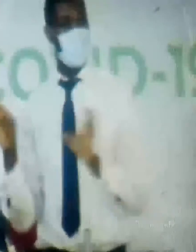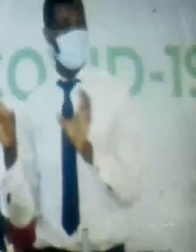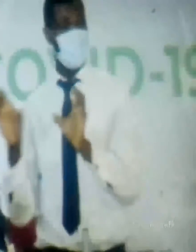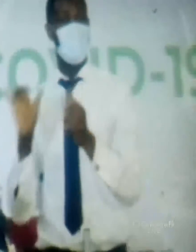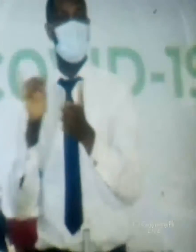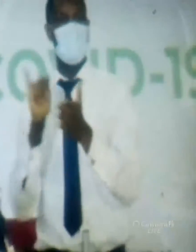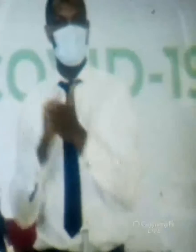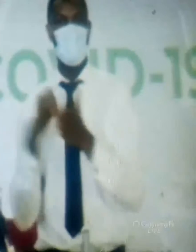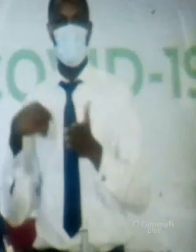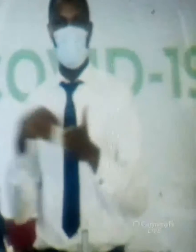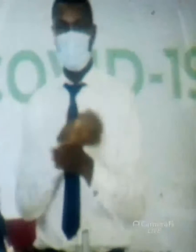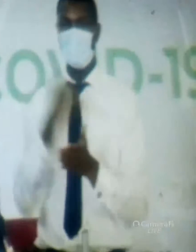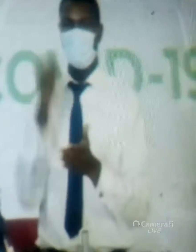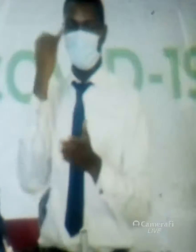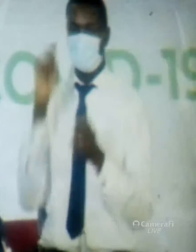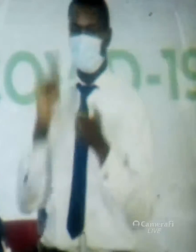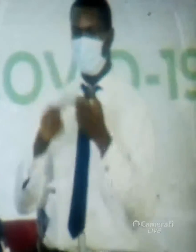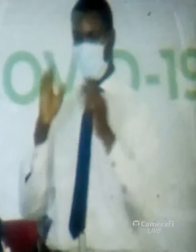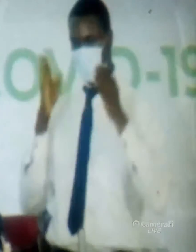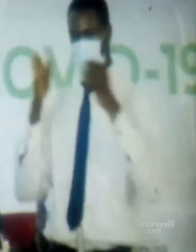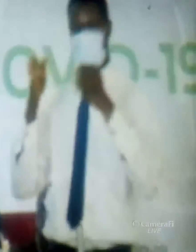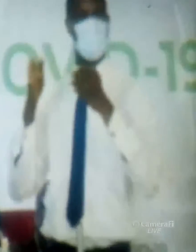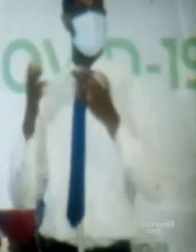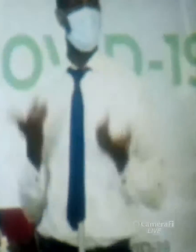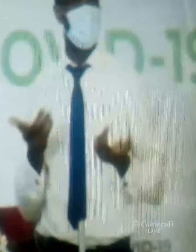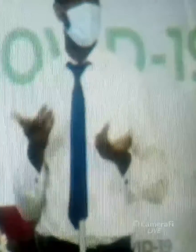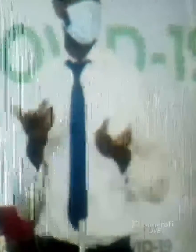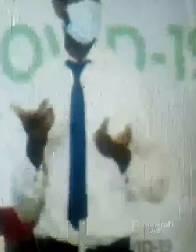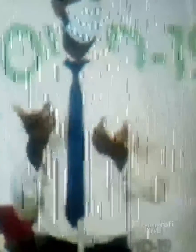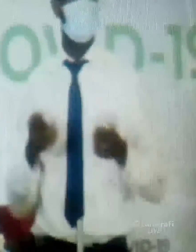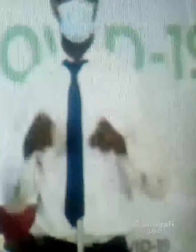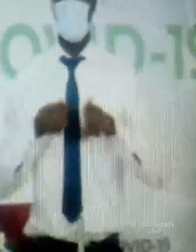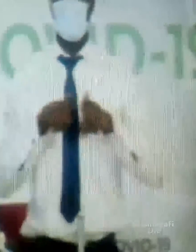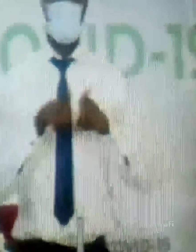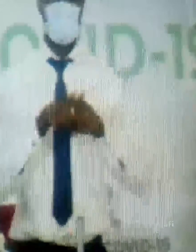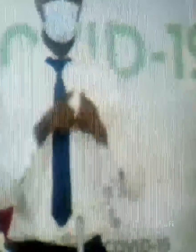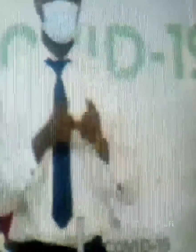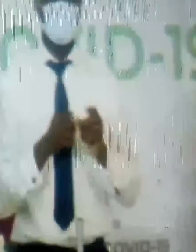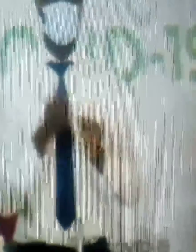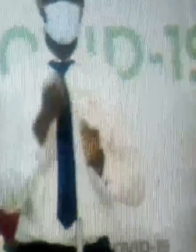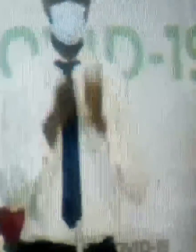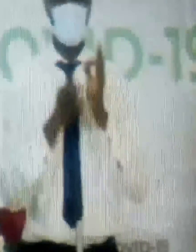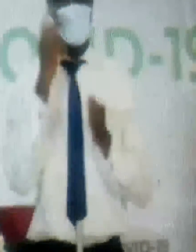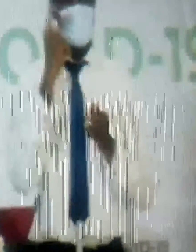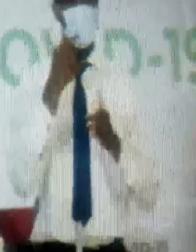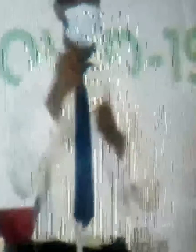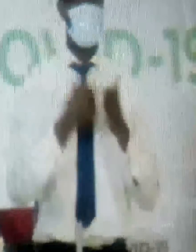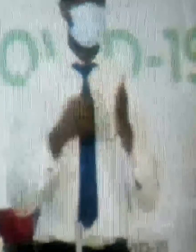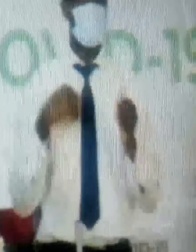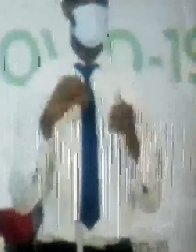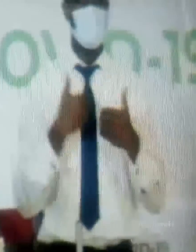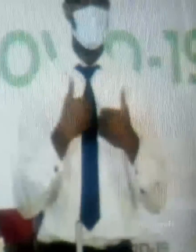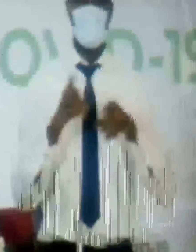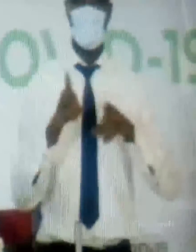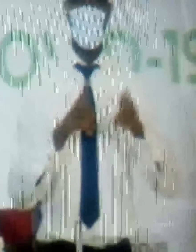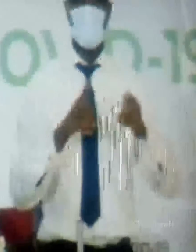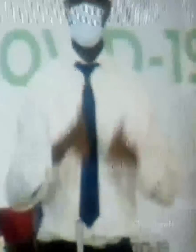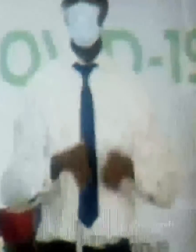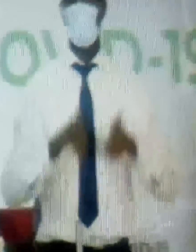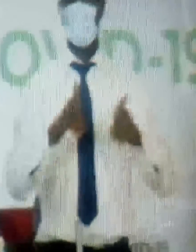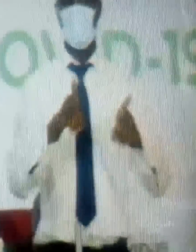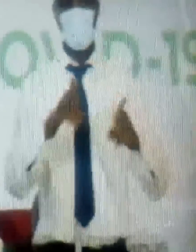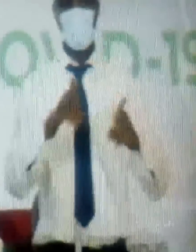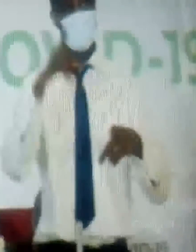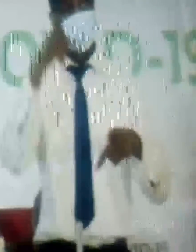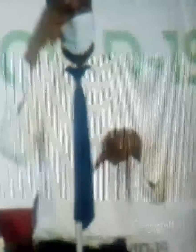disease conditions or programs. Again, if you look at what we've been able to do during this pandemic, when